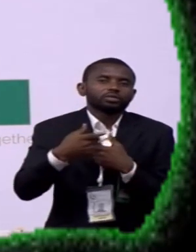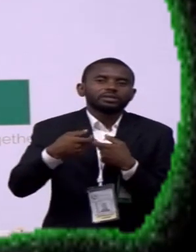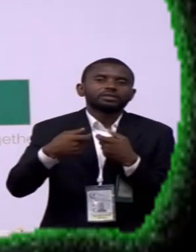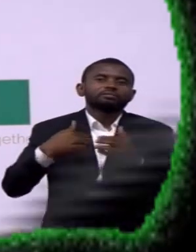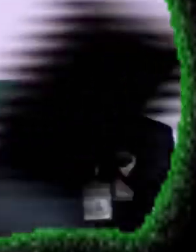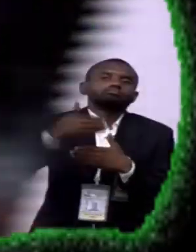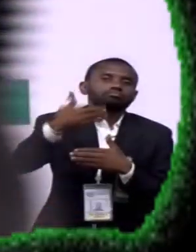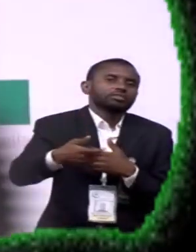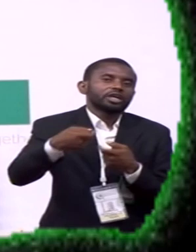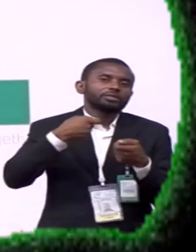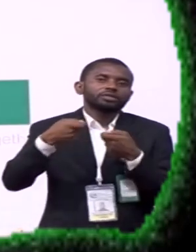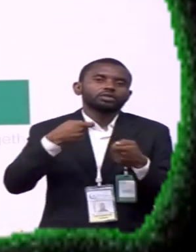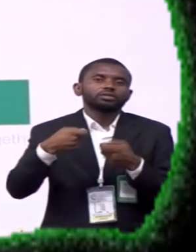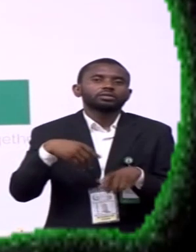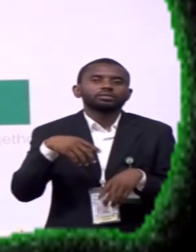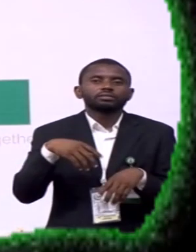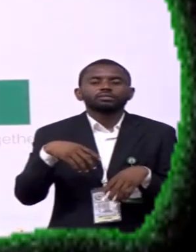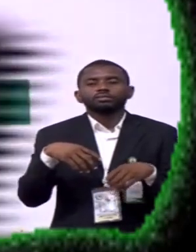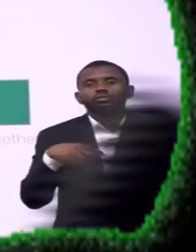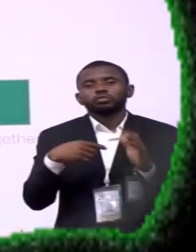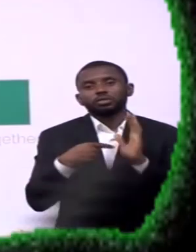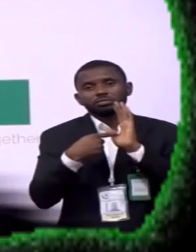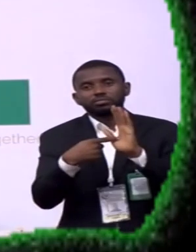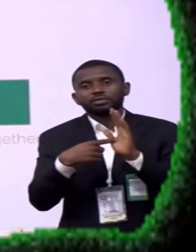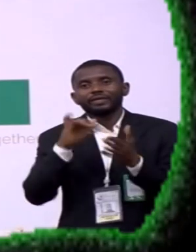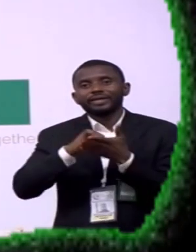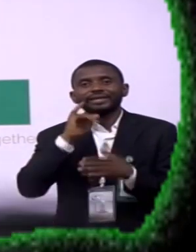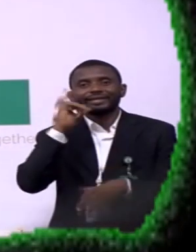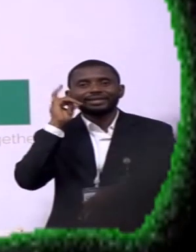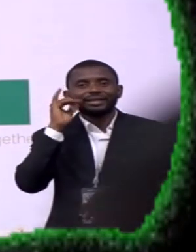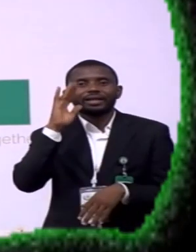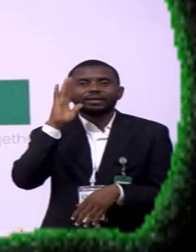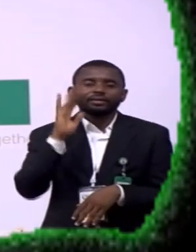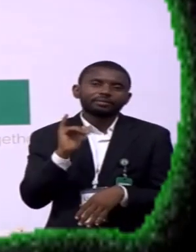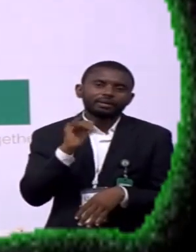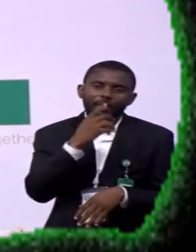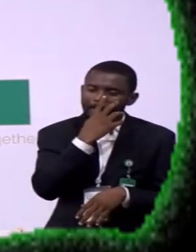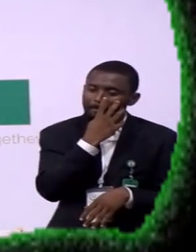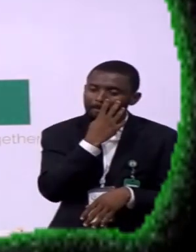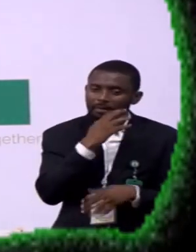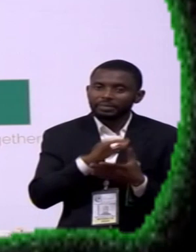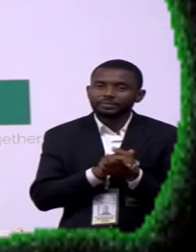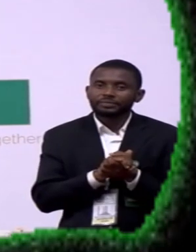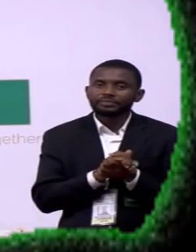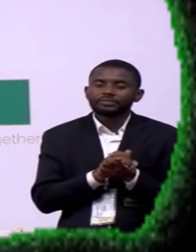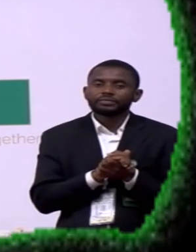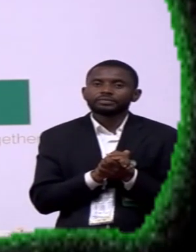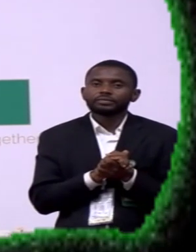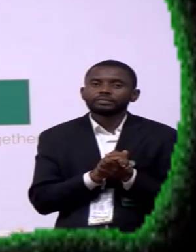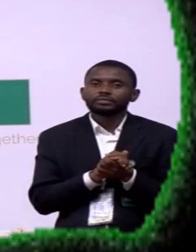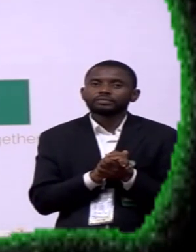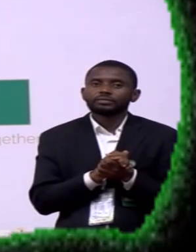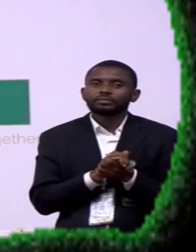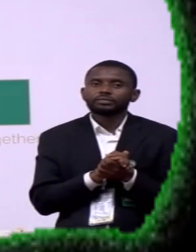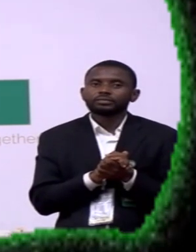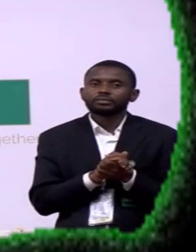build on. We demonstrated that yesterday by giving the baton of governance